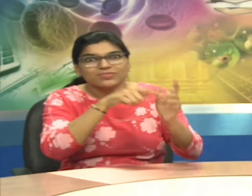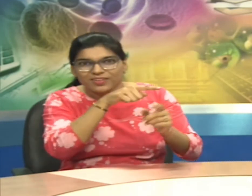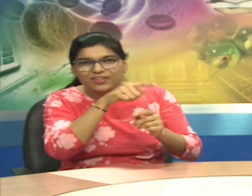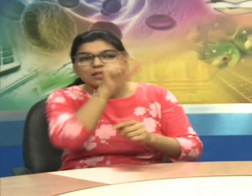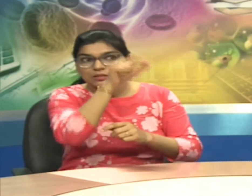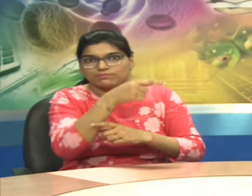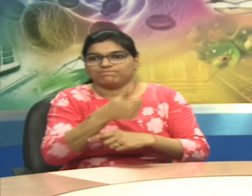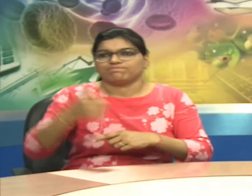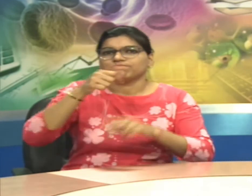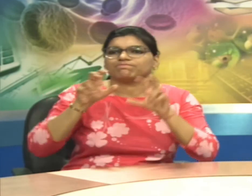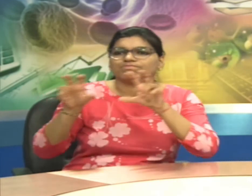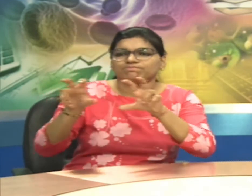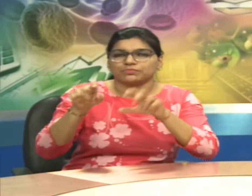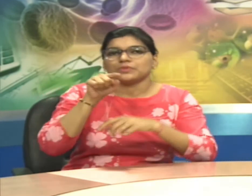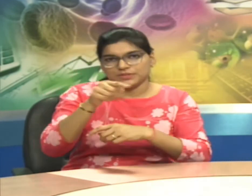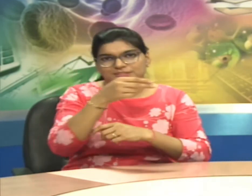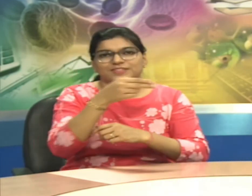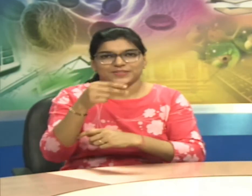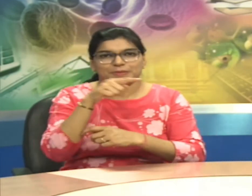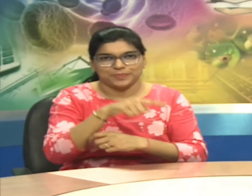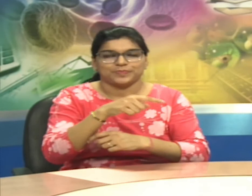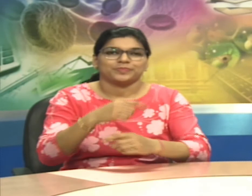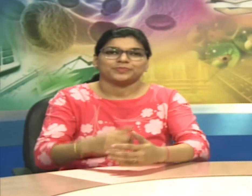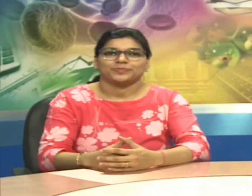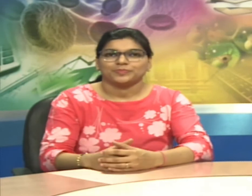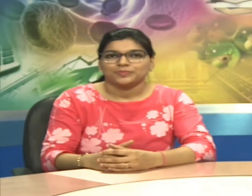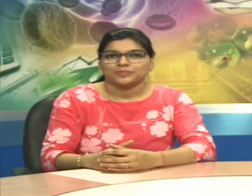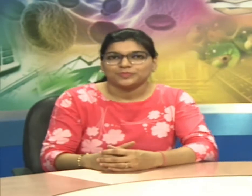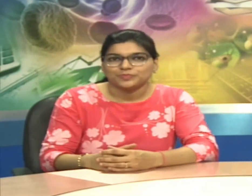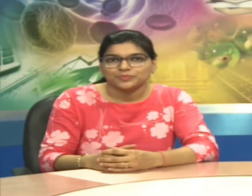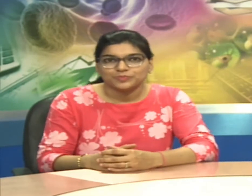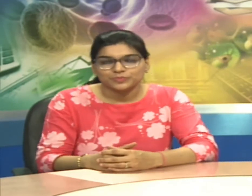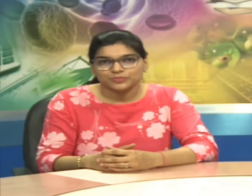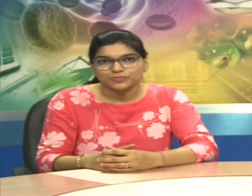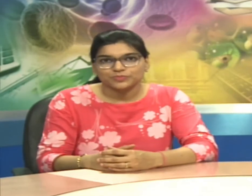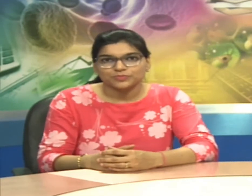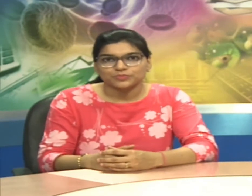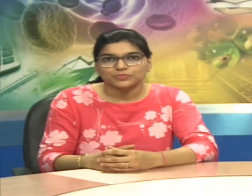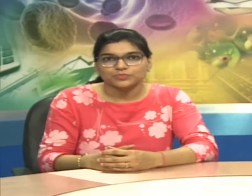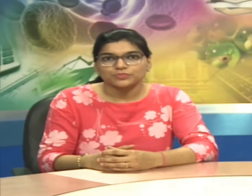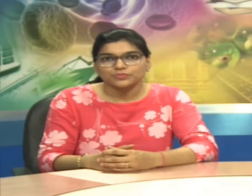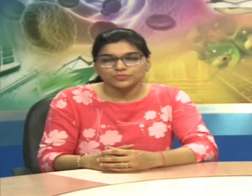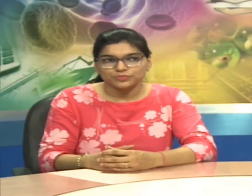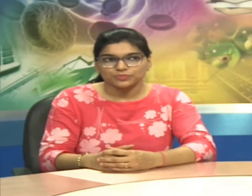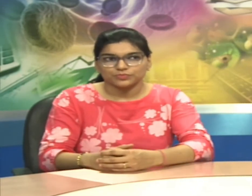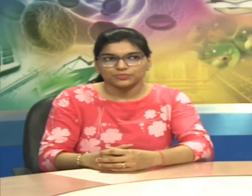will has power of different authorities. Next word